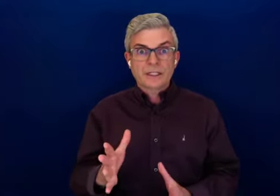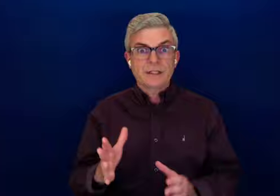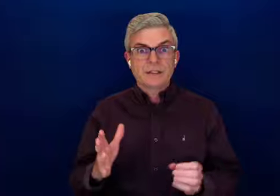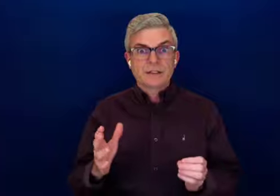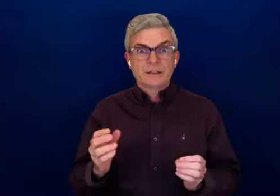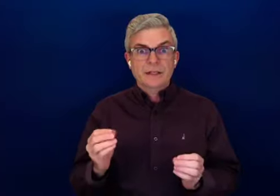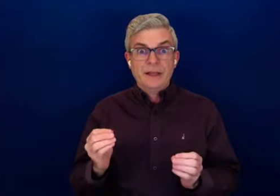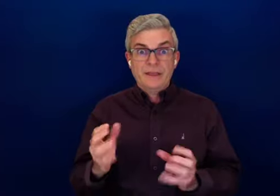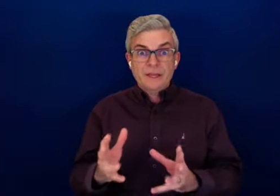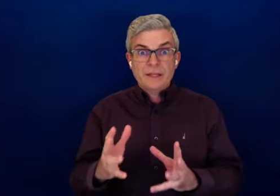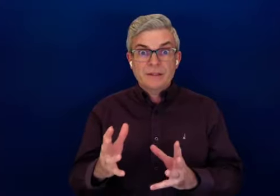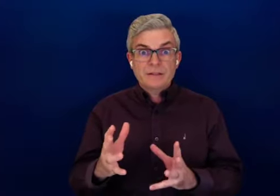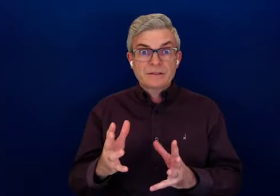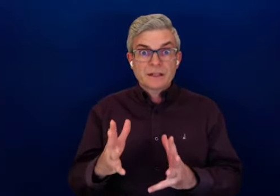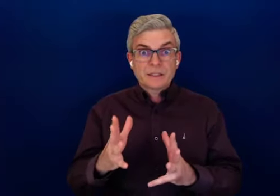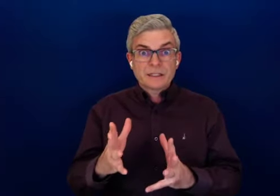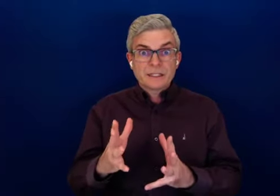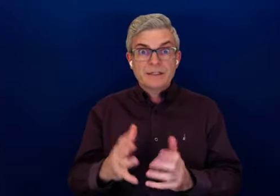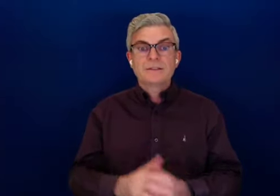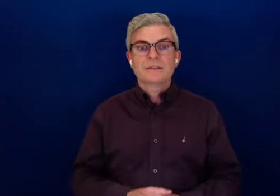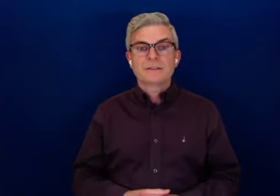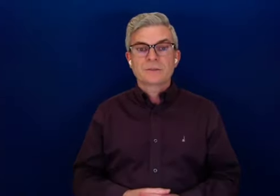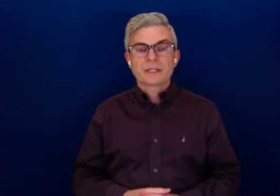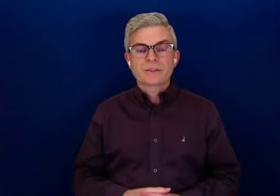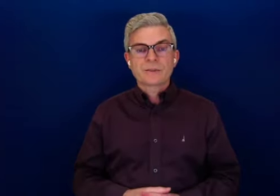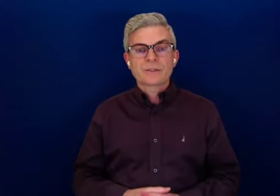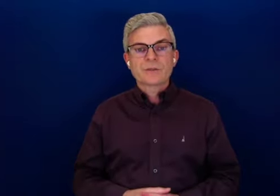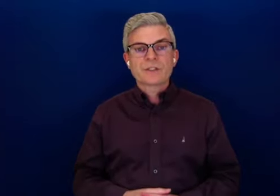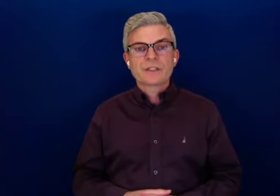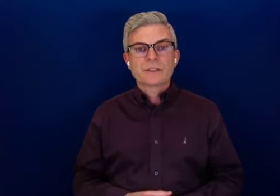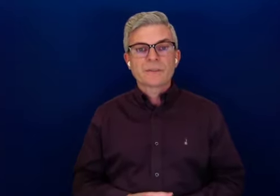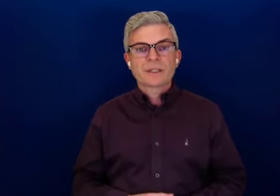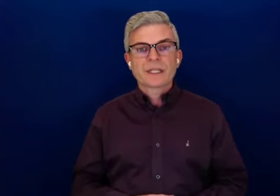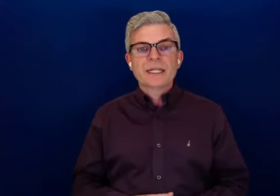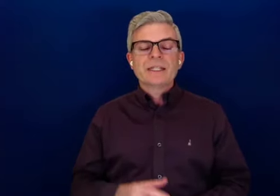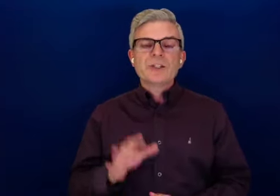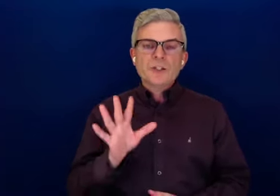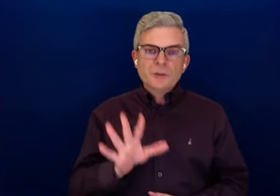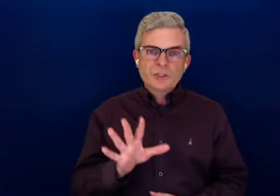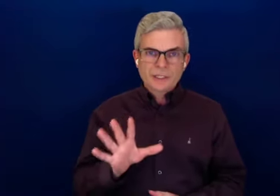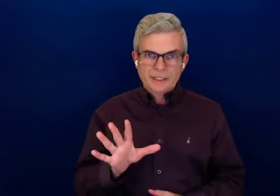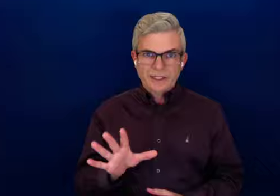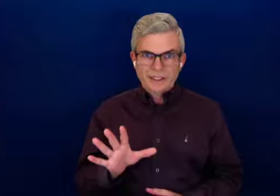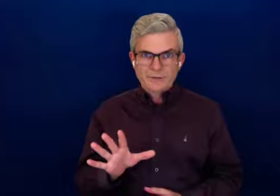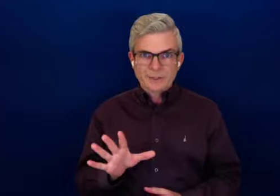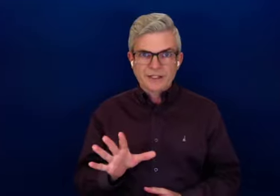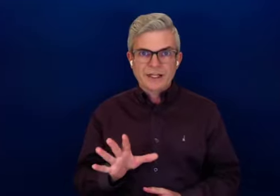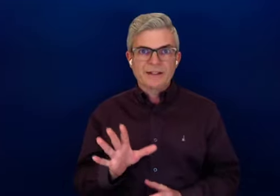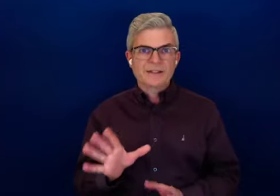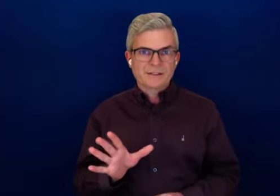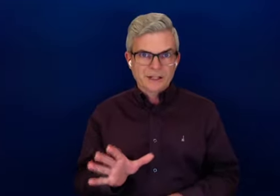suddenly, and then suddenly. Okay, so it's usually something usually negative, but not